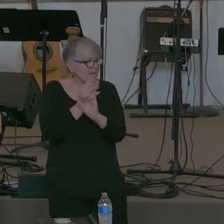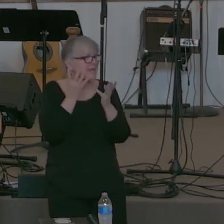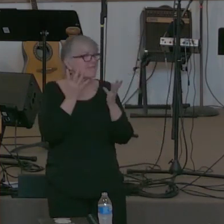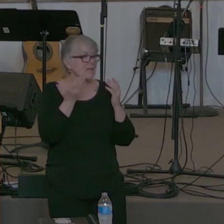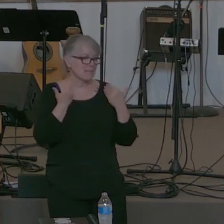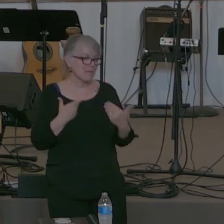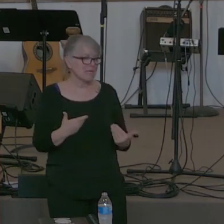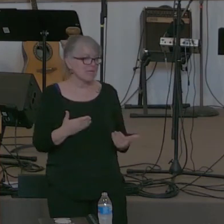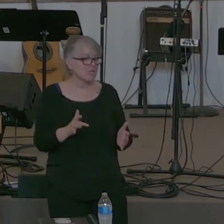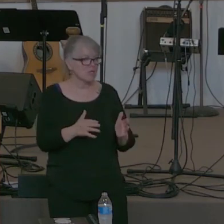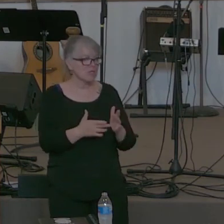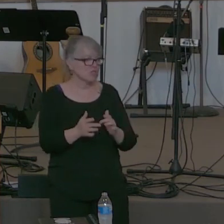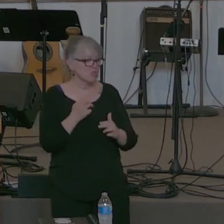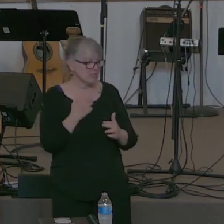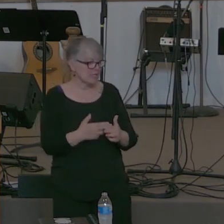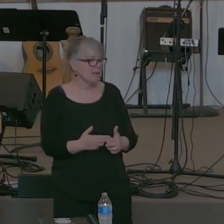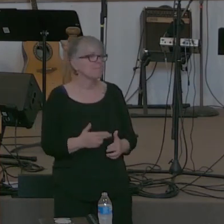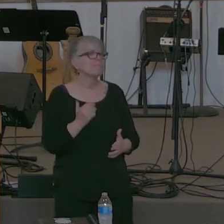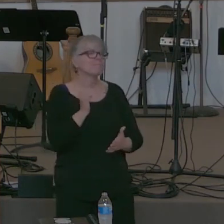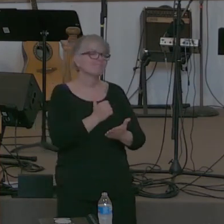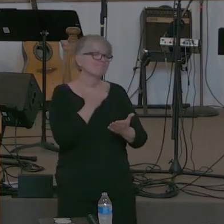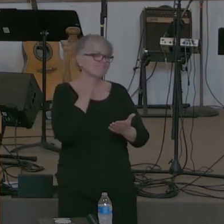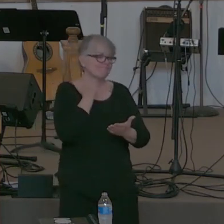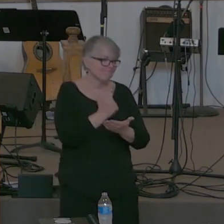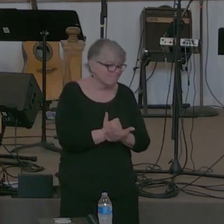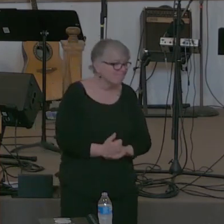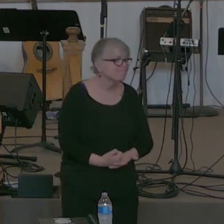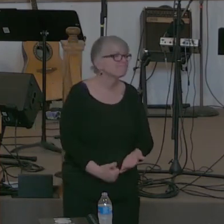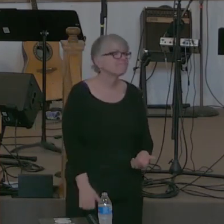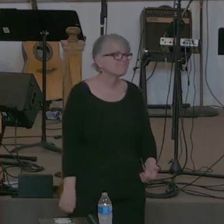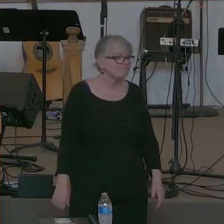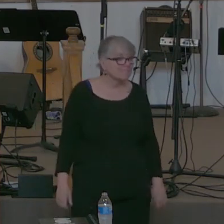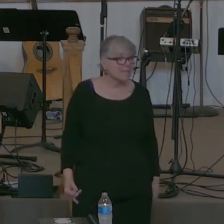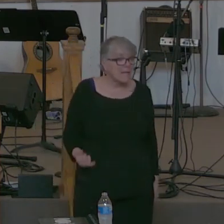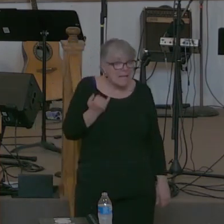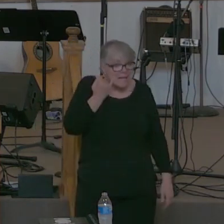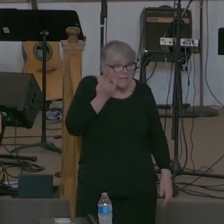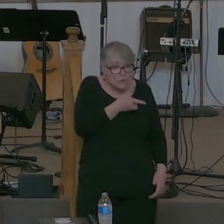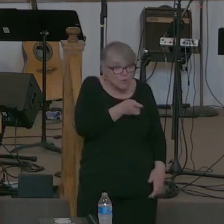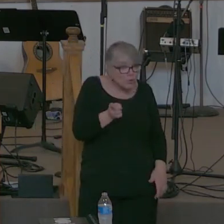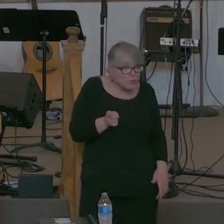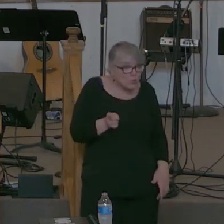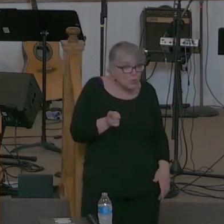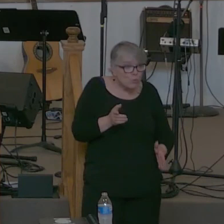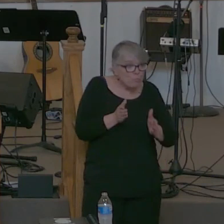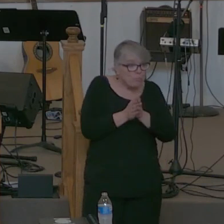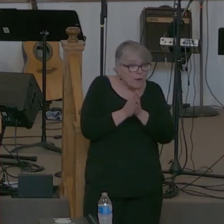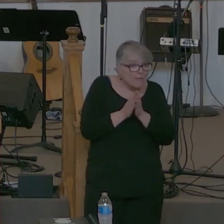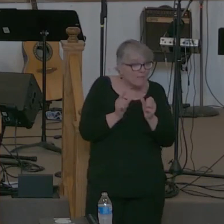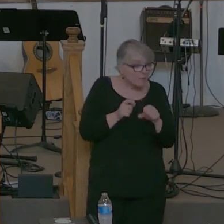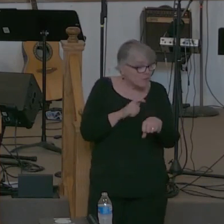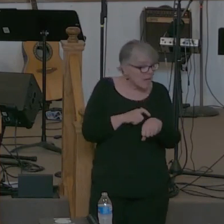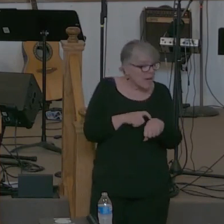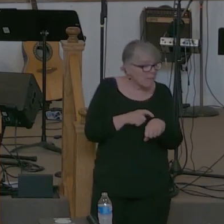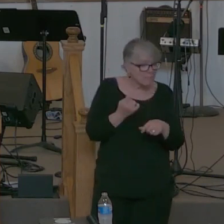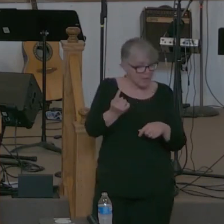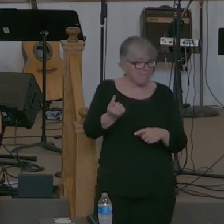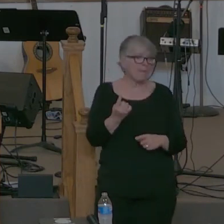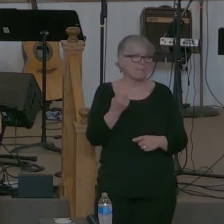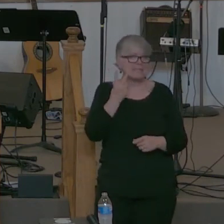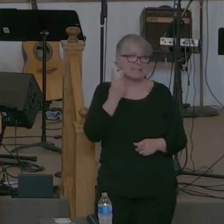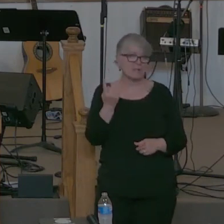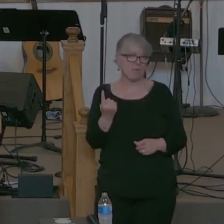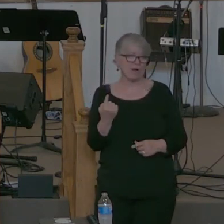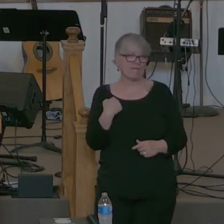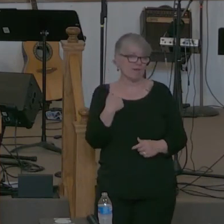in Jesus' name. Amen. If that's you tonight, come talk to one of us up here. We'll be hanging out here for a little